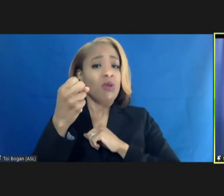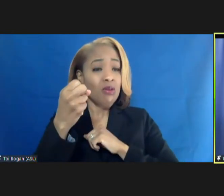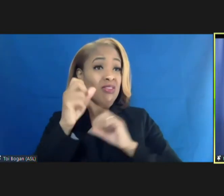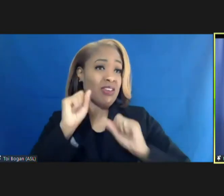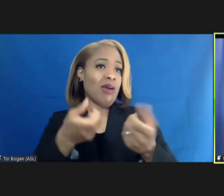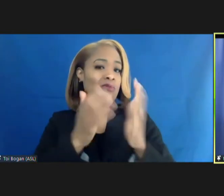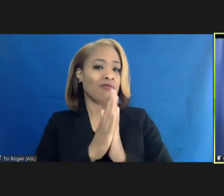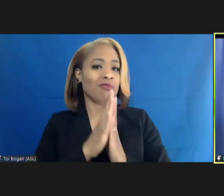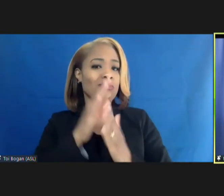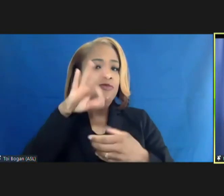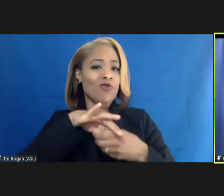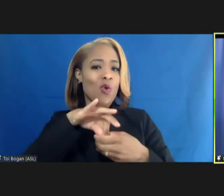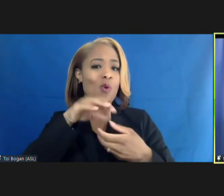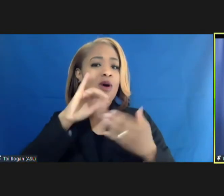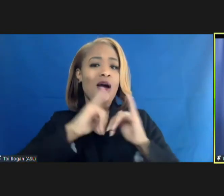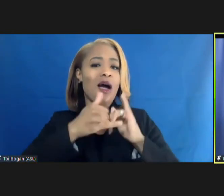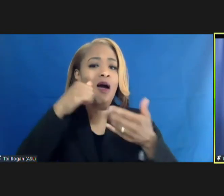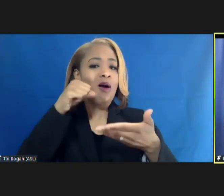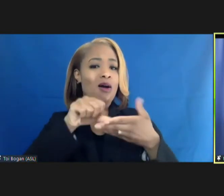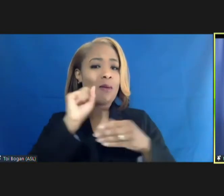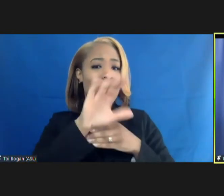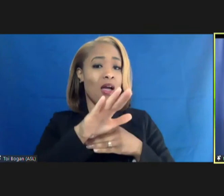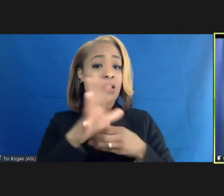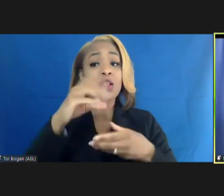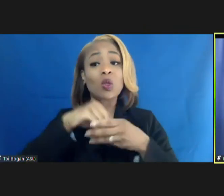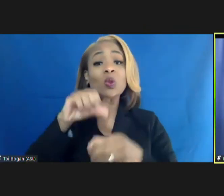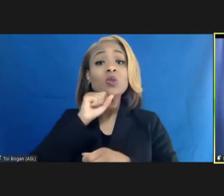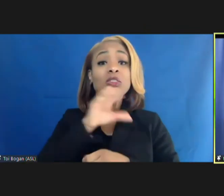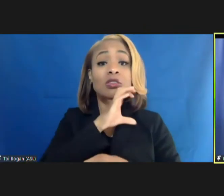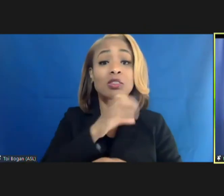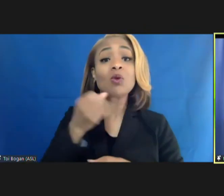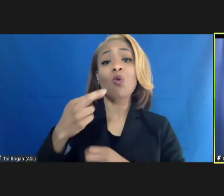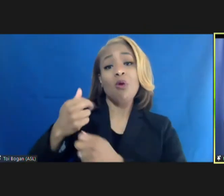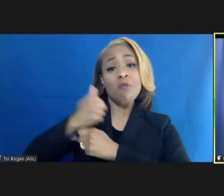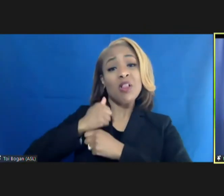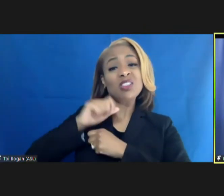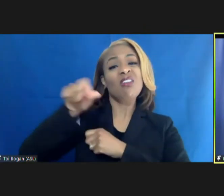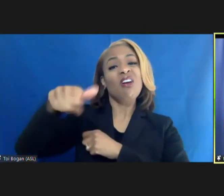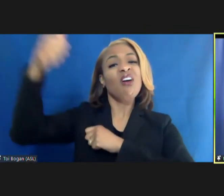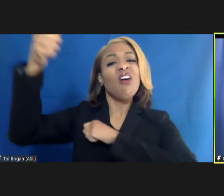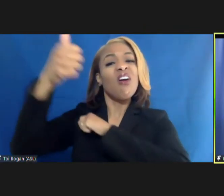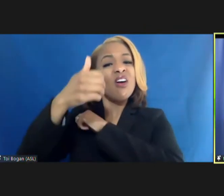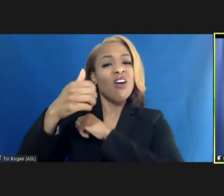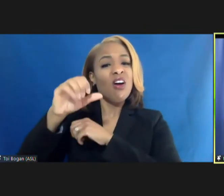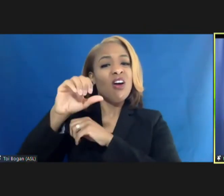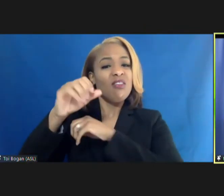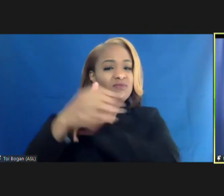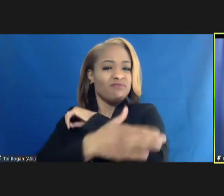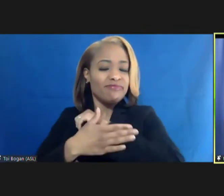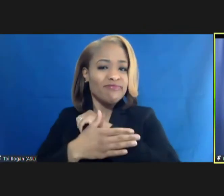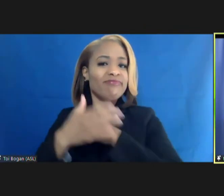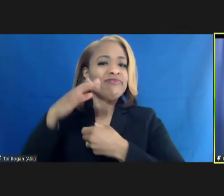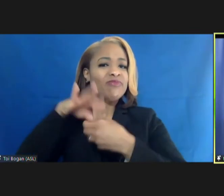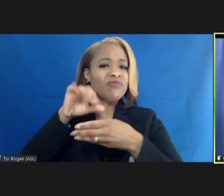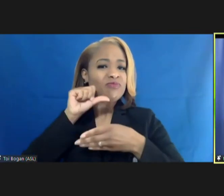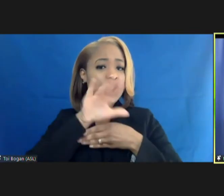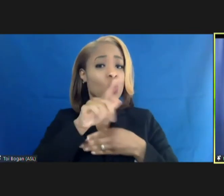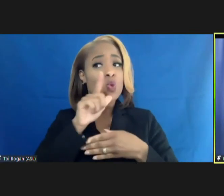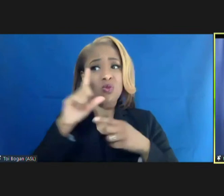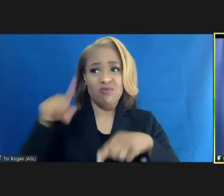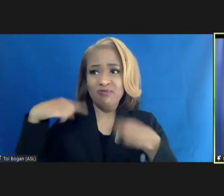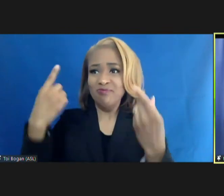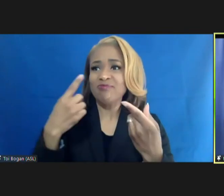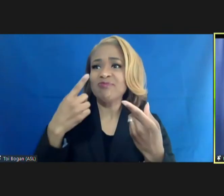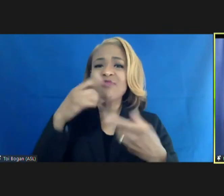vote by mail. This includes senior citizens and military or overseas voters who've been voting by mail under our current secure procedures